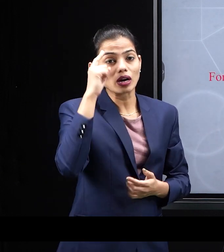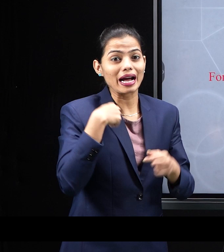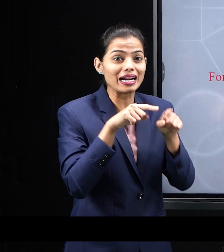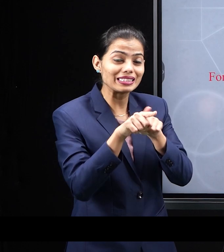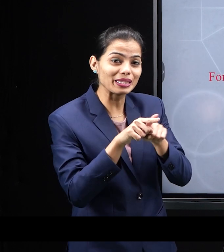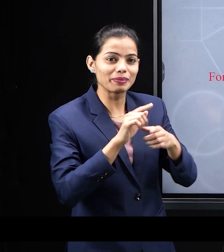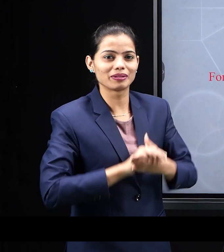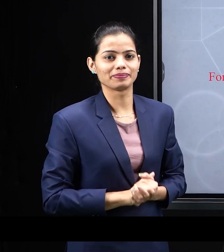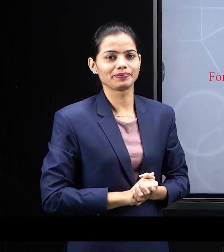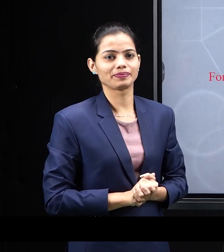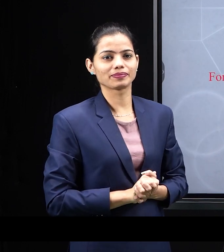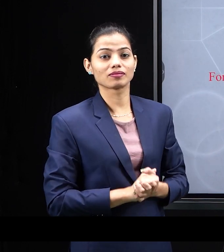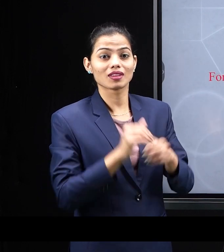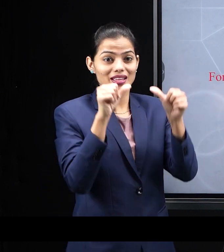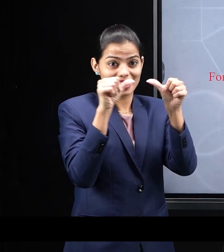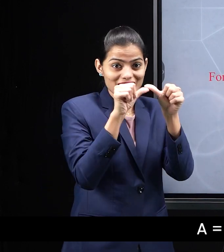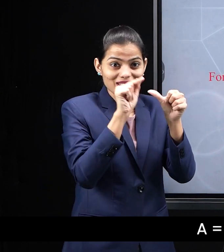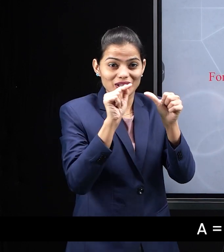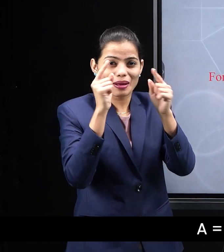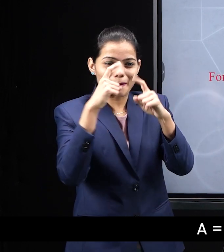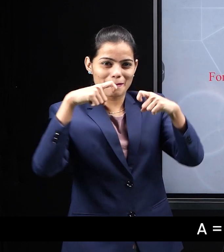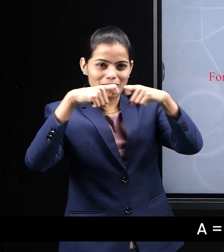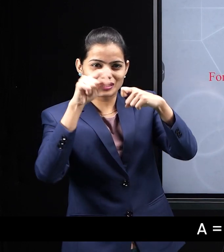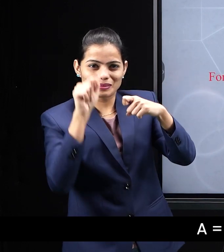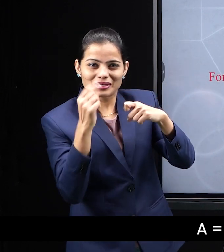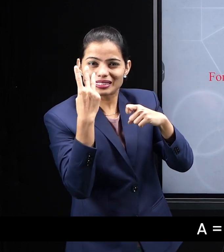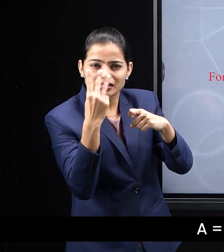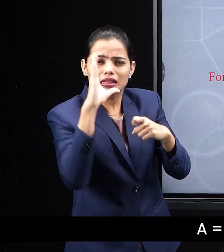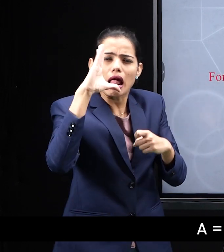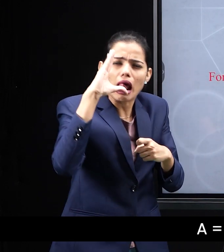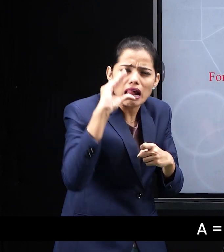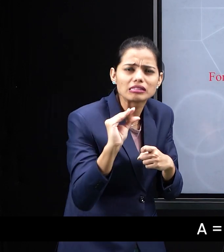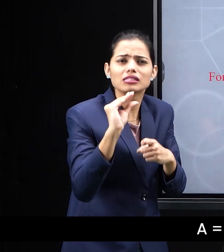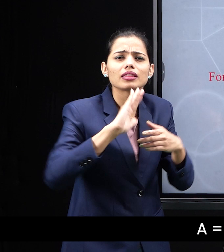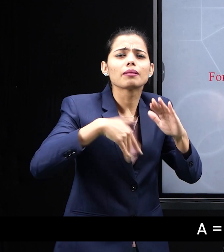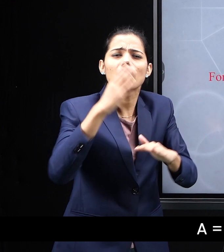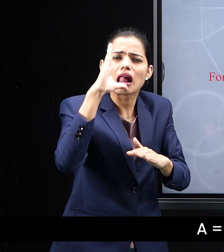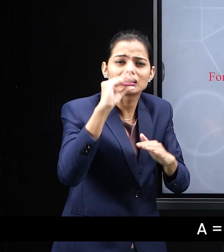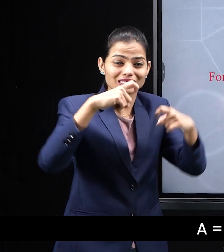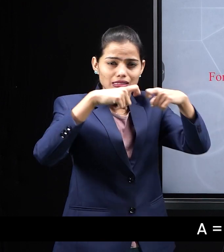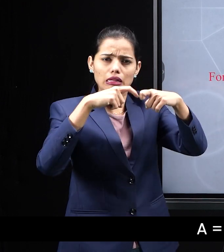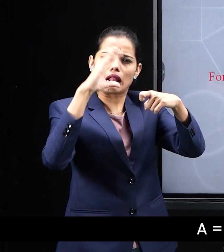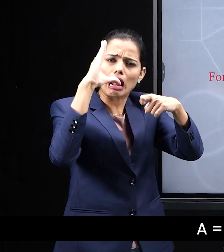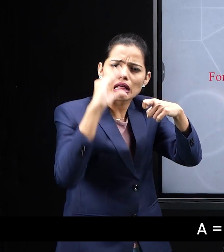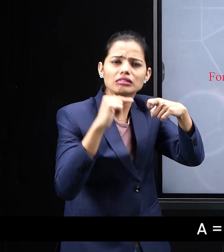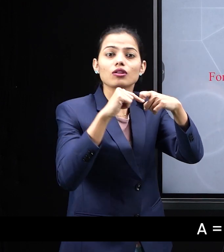For example, A is equal to X, 3 less than X less than